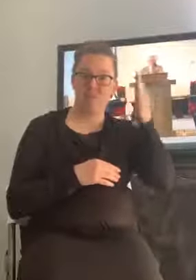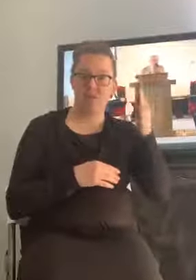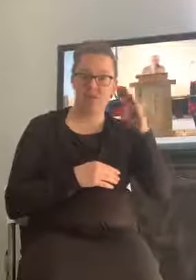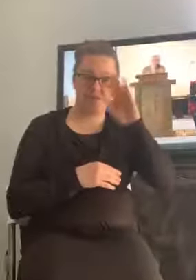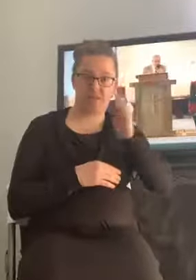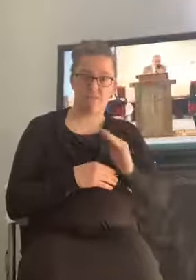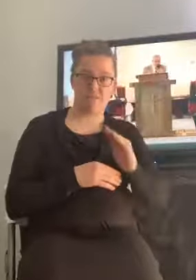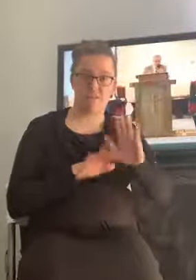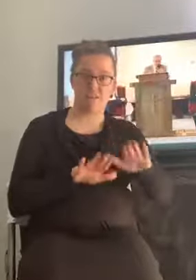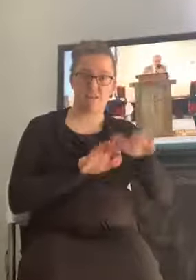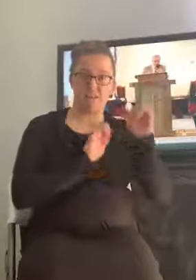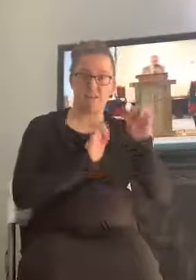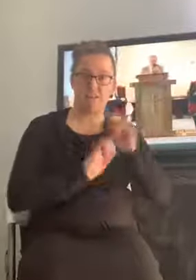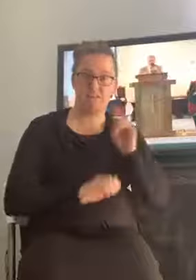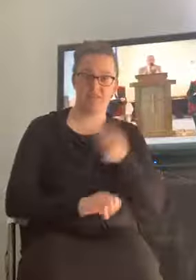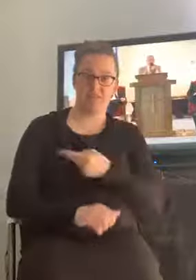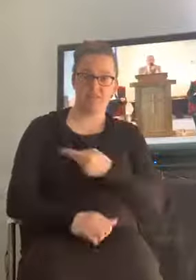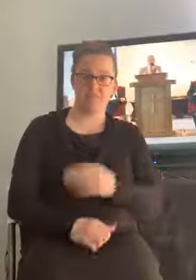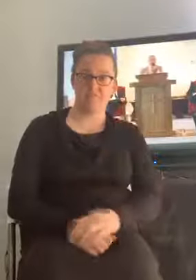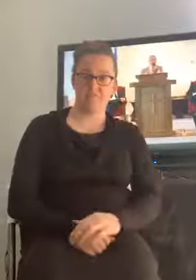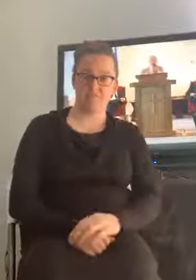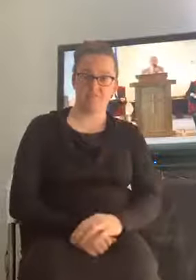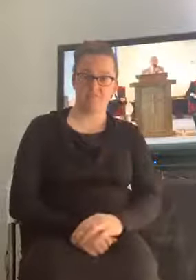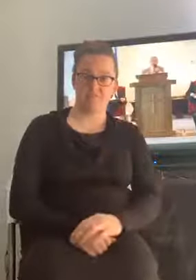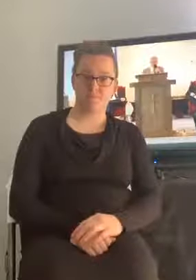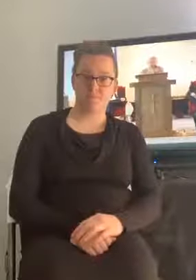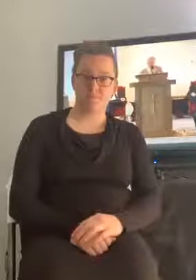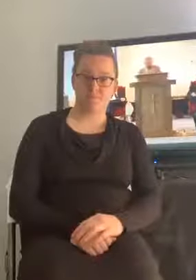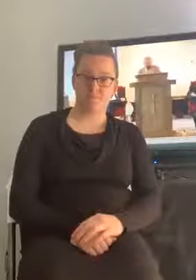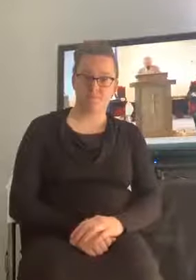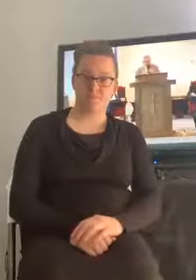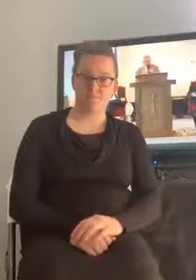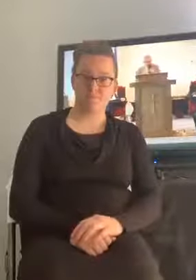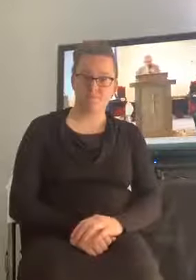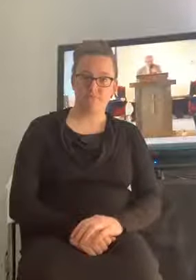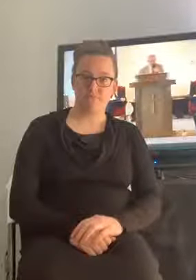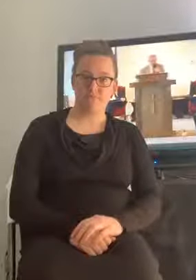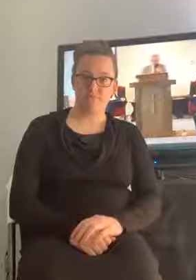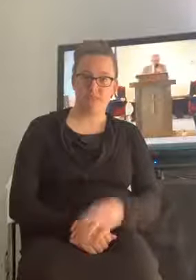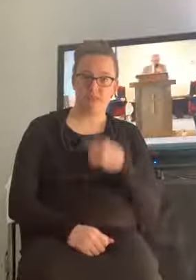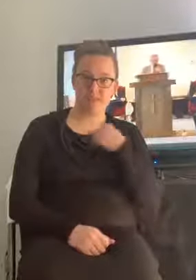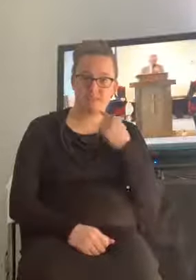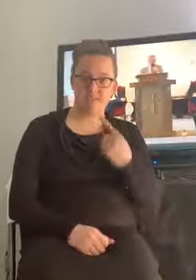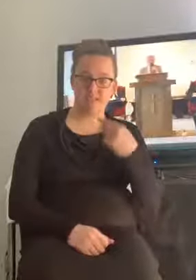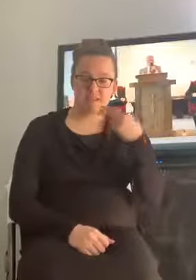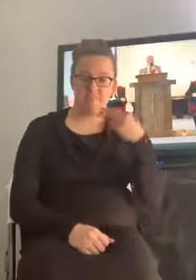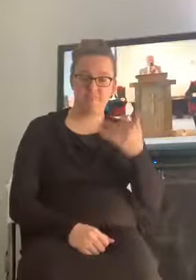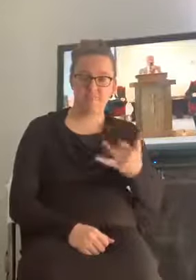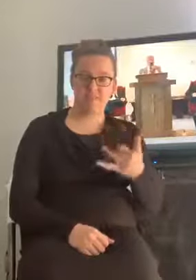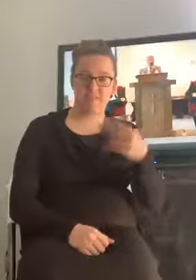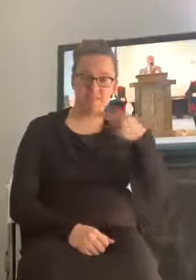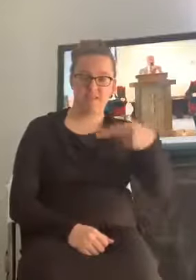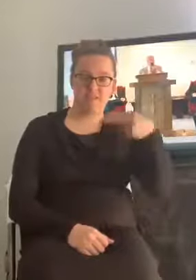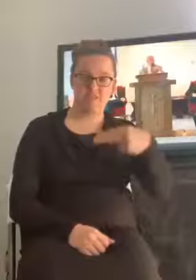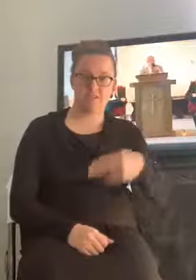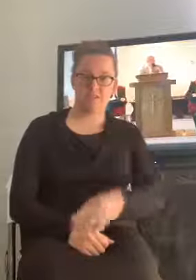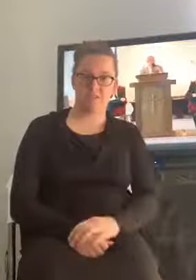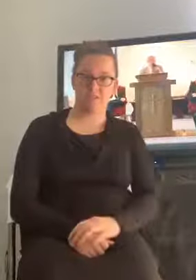nor forsake thee. I referenced this Thursday evening. The Apostle